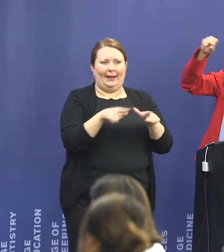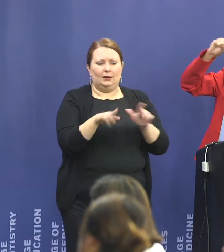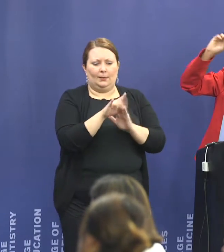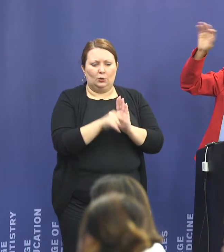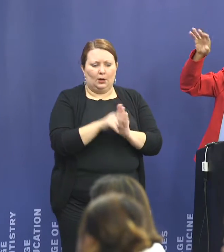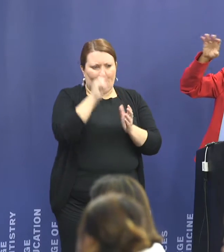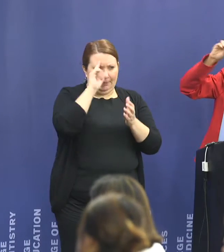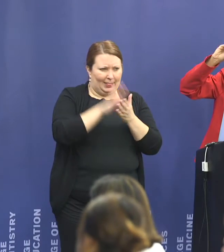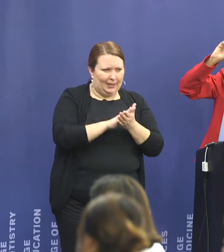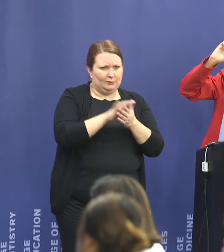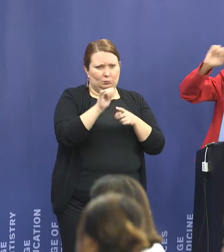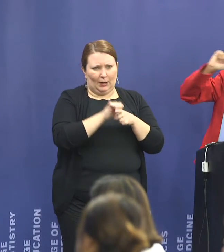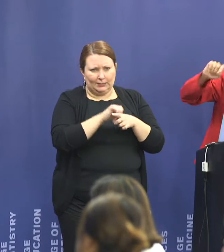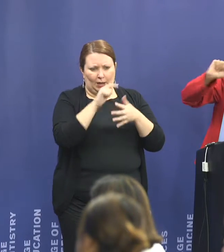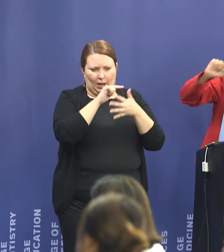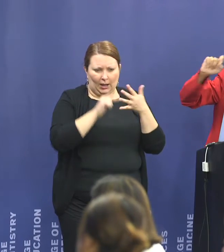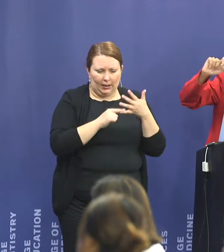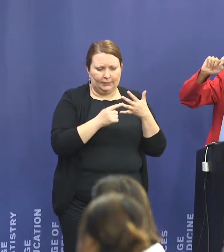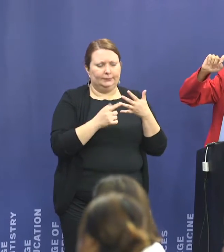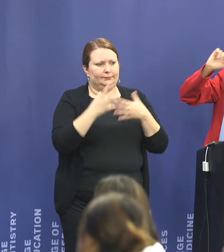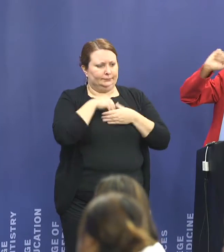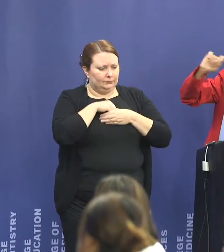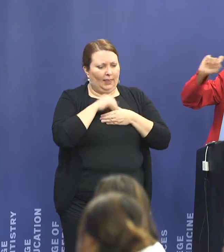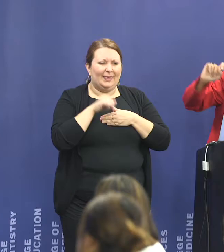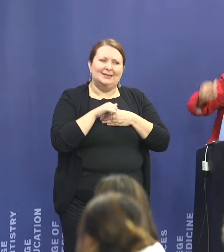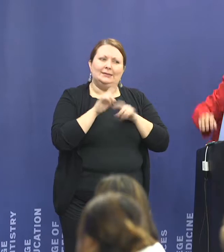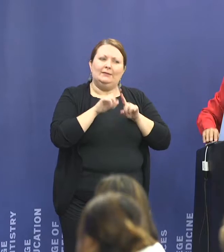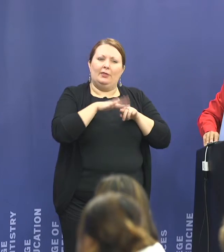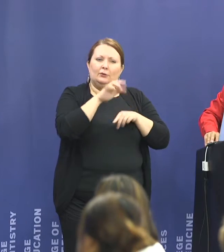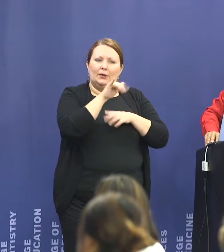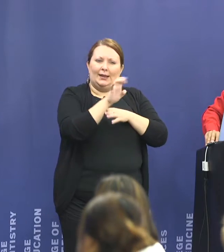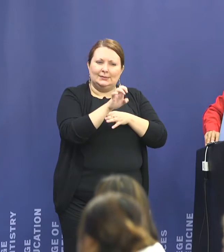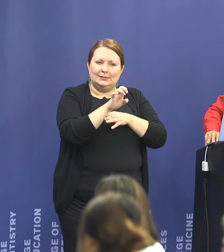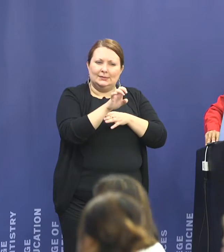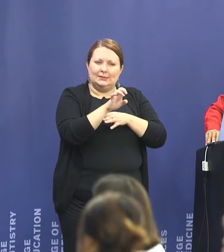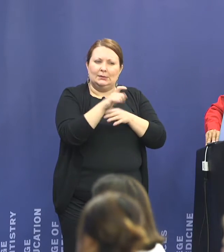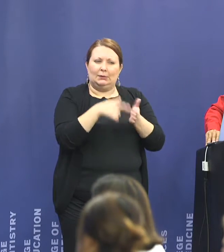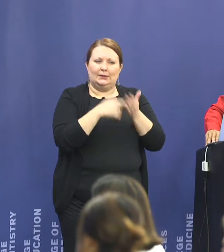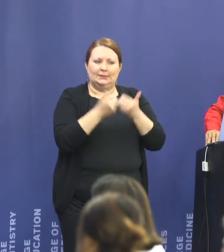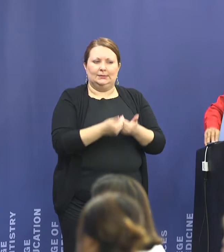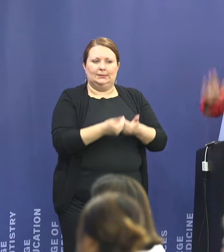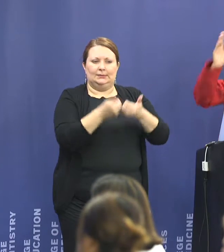your beliefs and practices, but that's not the same as race. We need different questions for that.